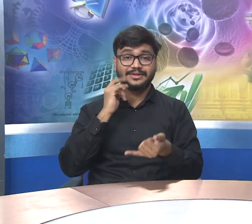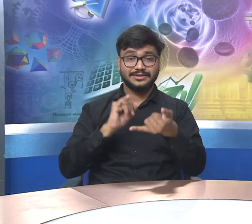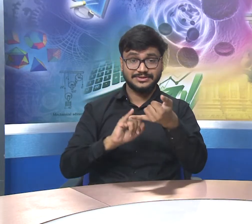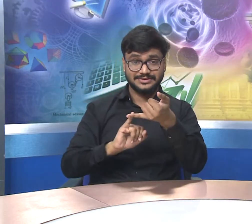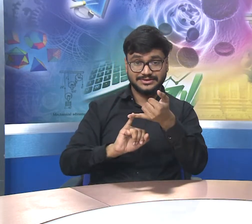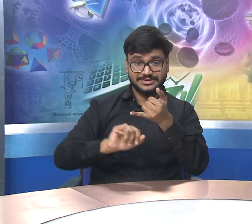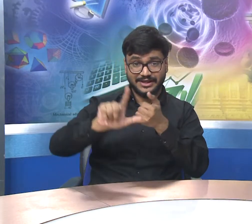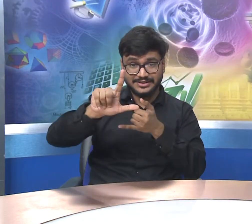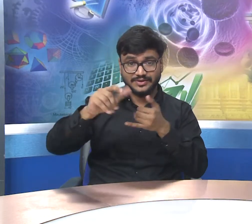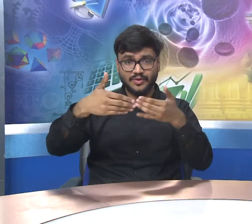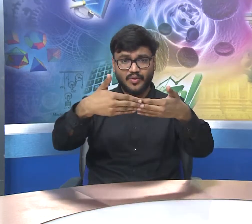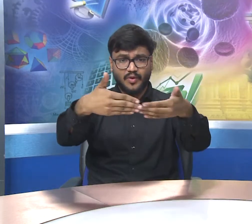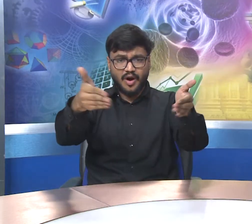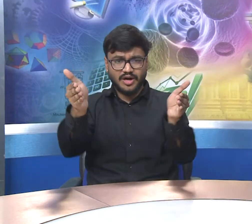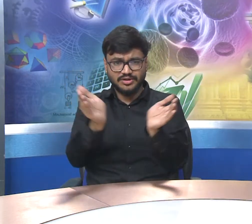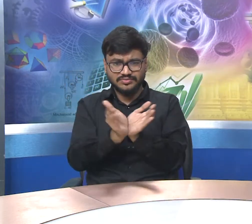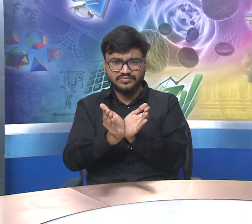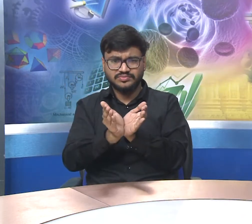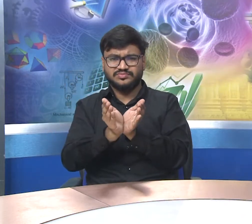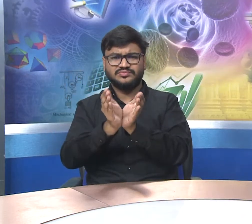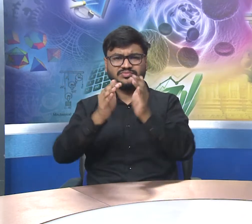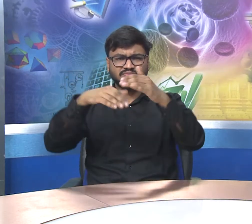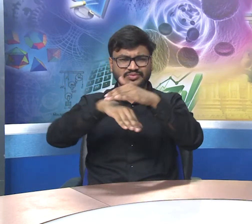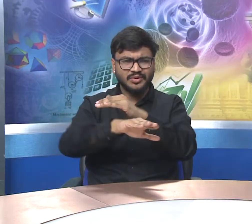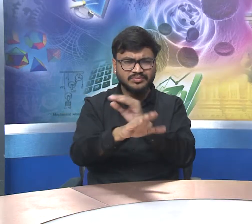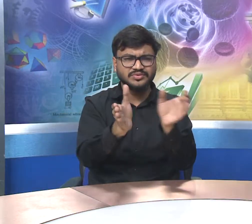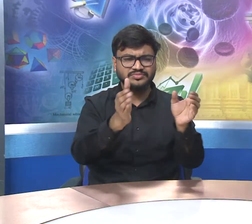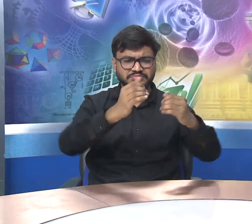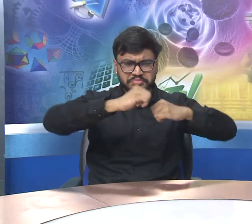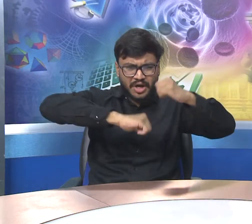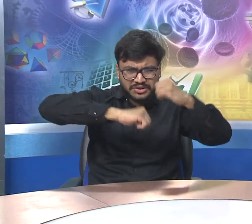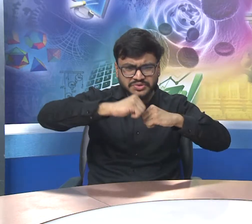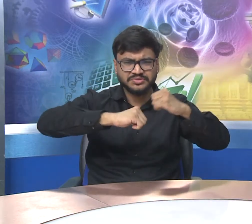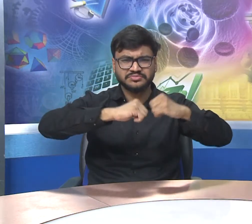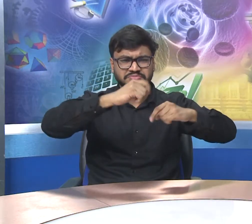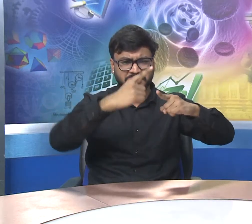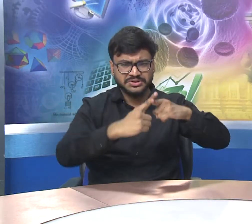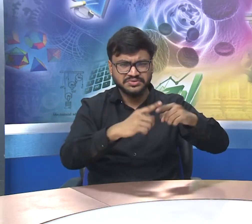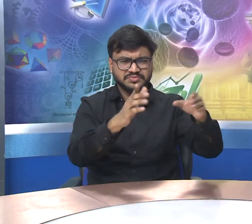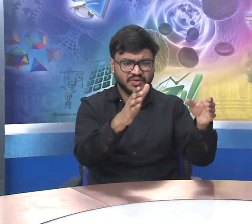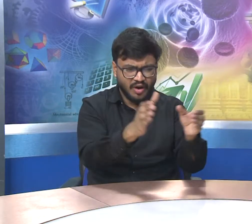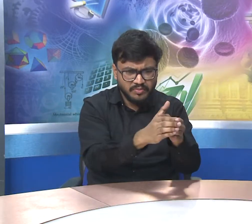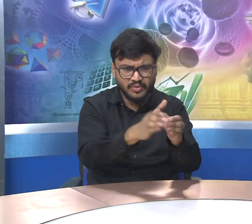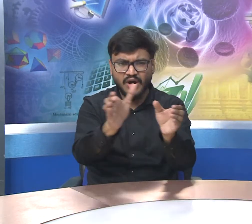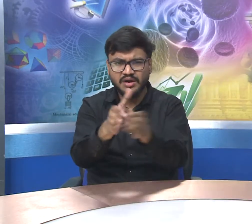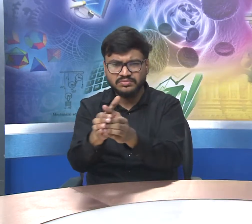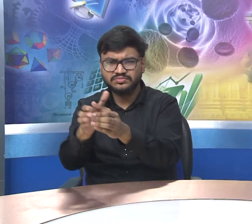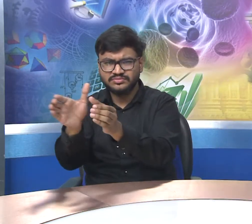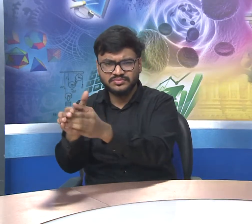Now we will look about the structure and subgroups of the ISL community.